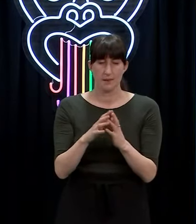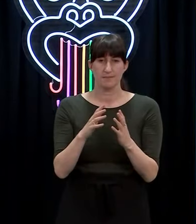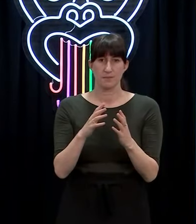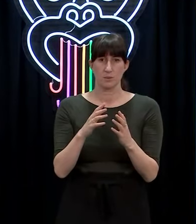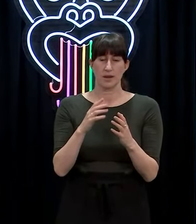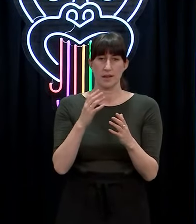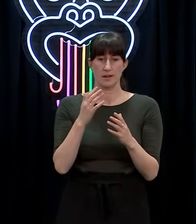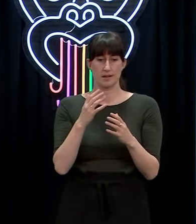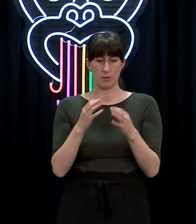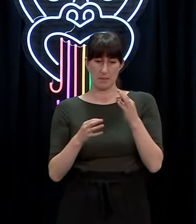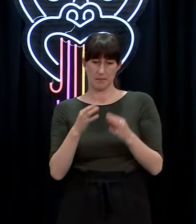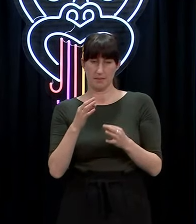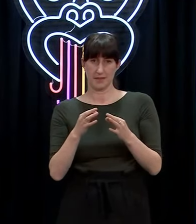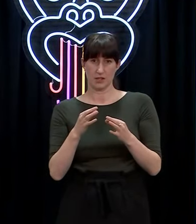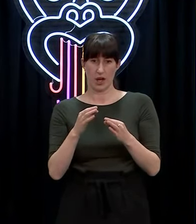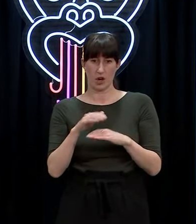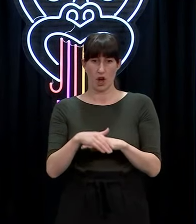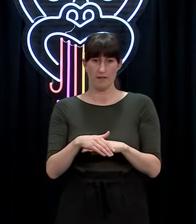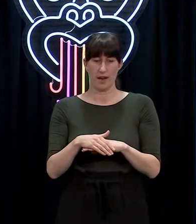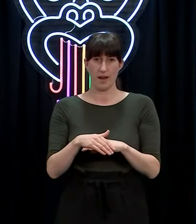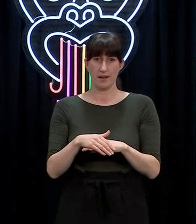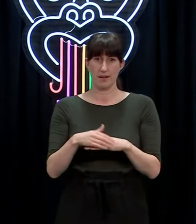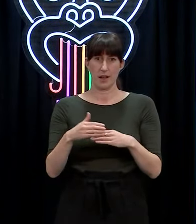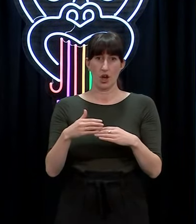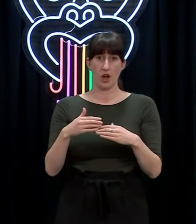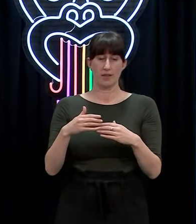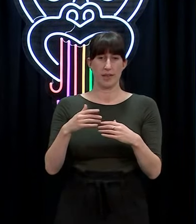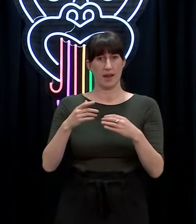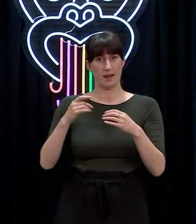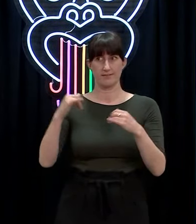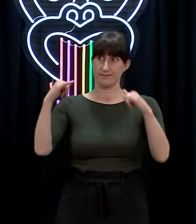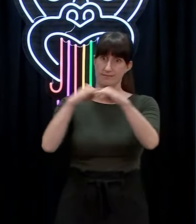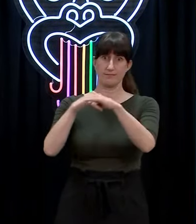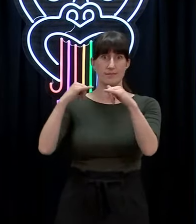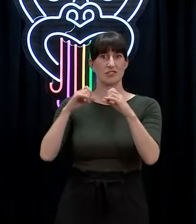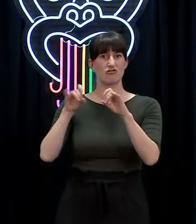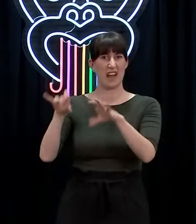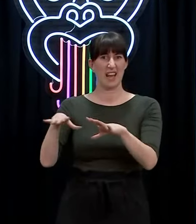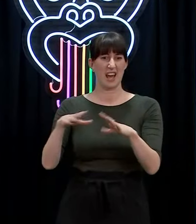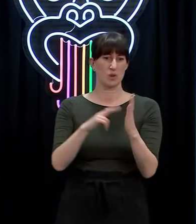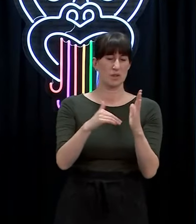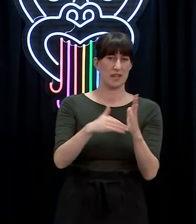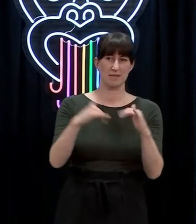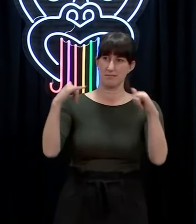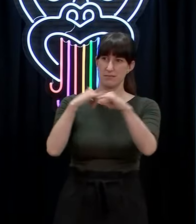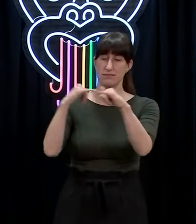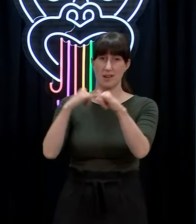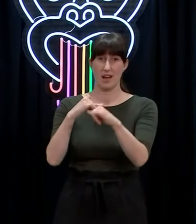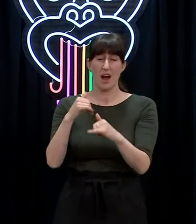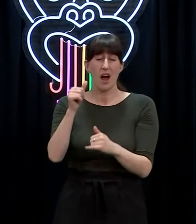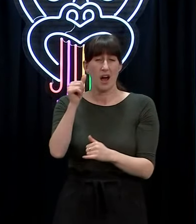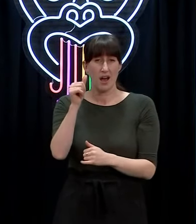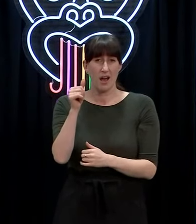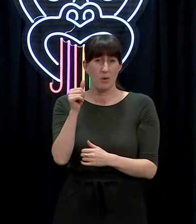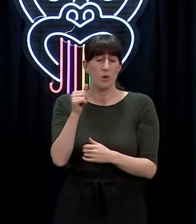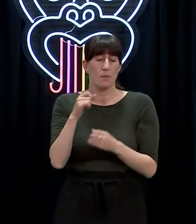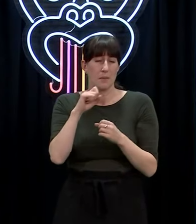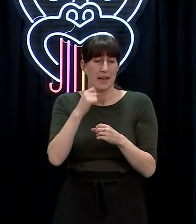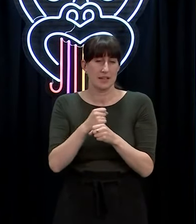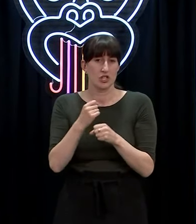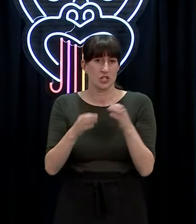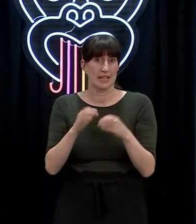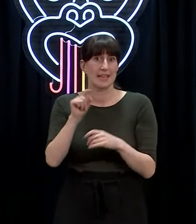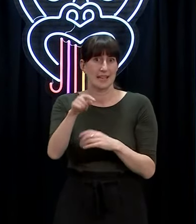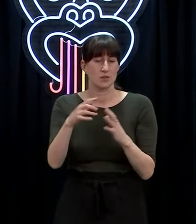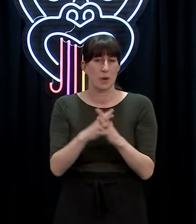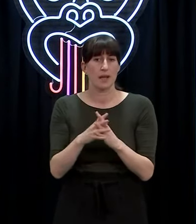out a lot more specific information for people. I know that there are Kiwis over there who want to get home, and we will certainly be, they are certainly front of